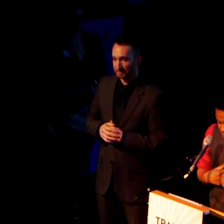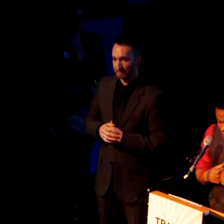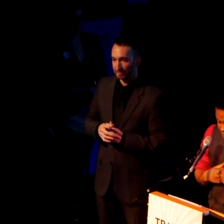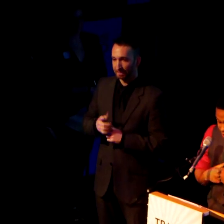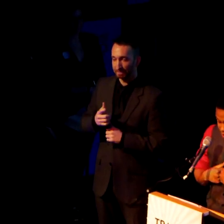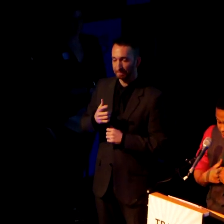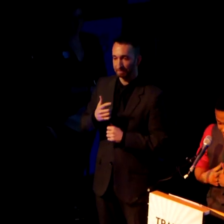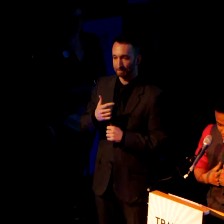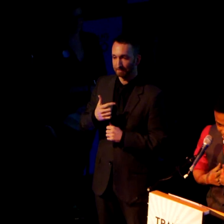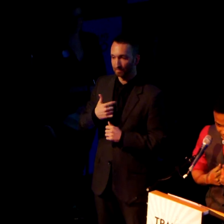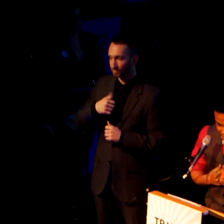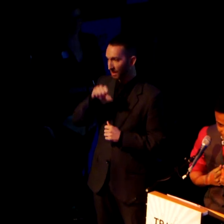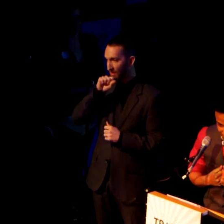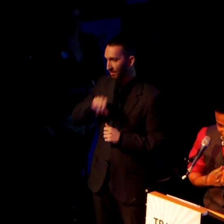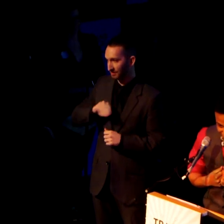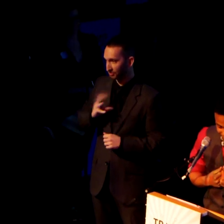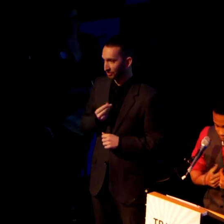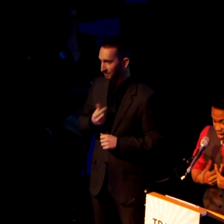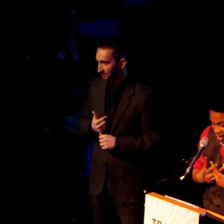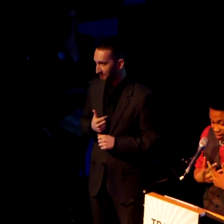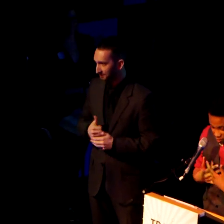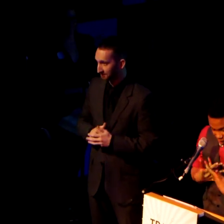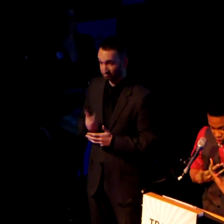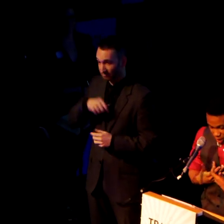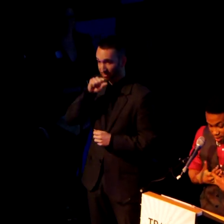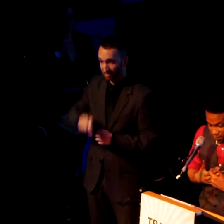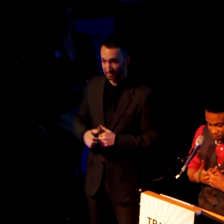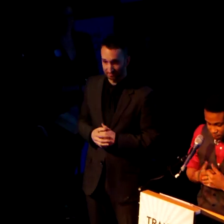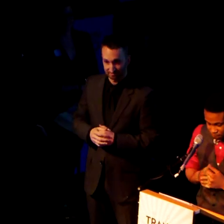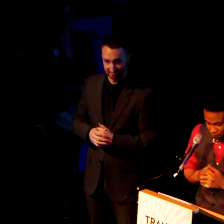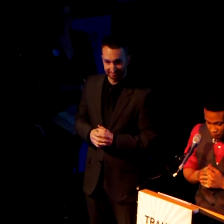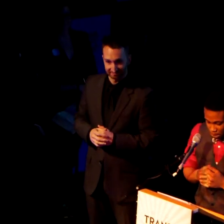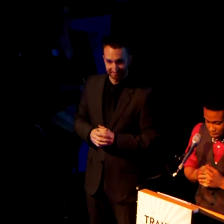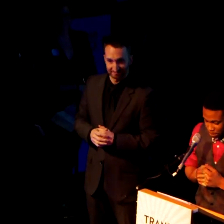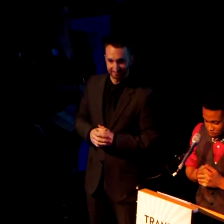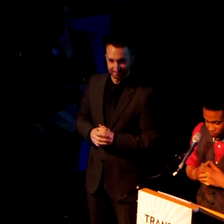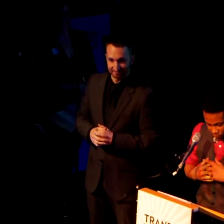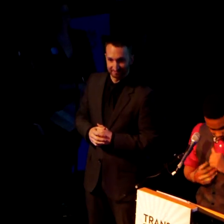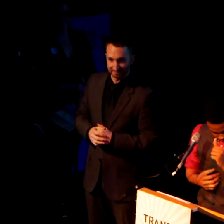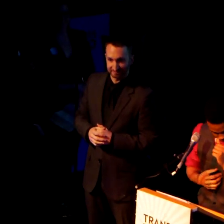I love being trans. Yeah. I love being trans.